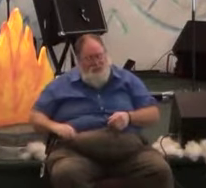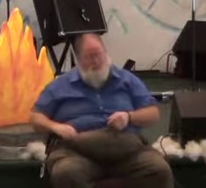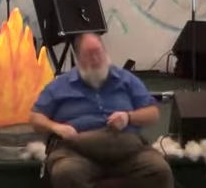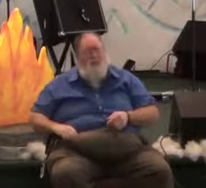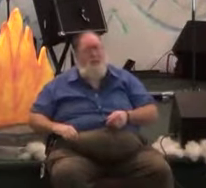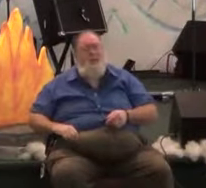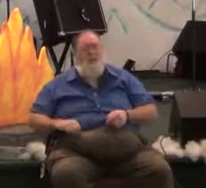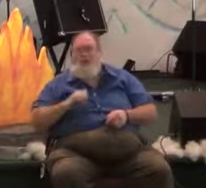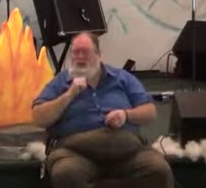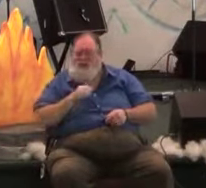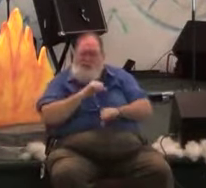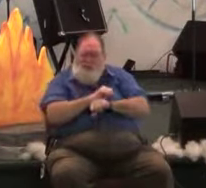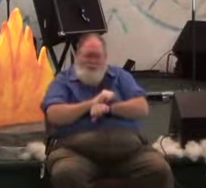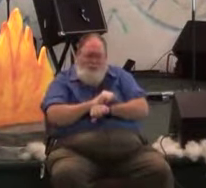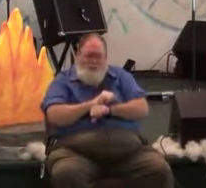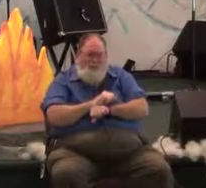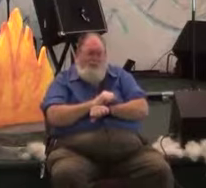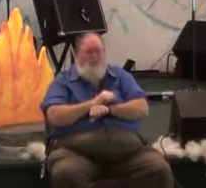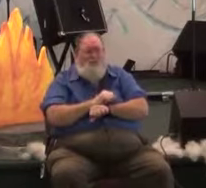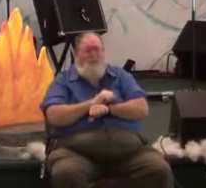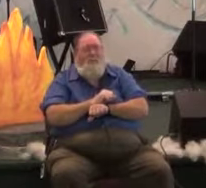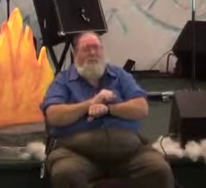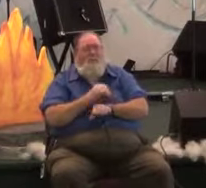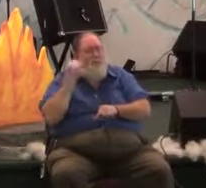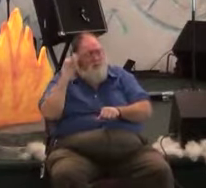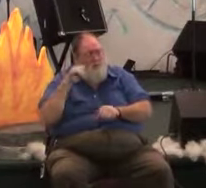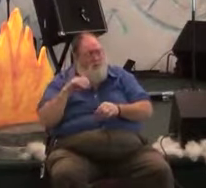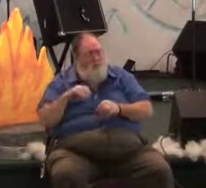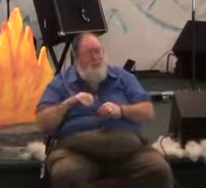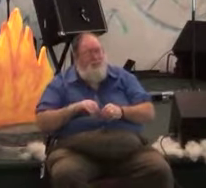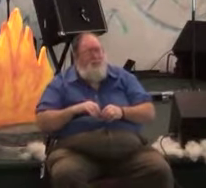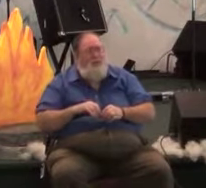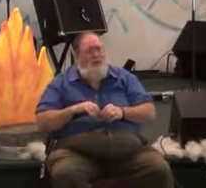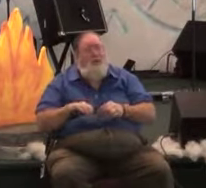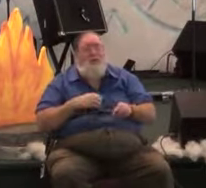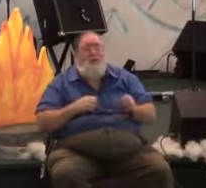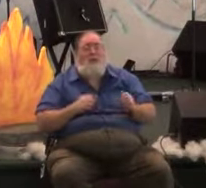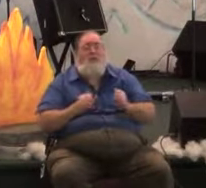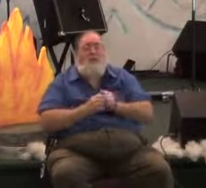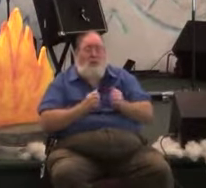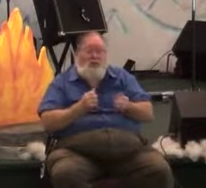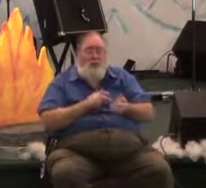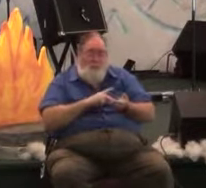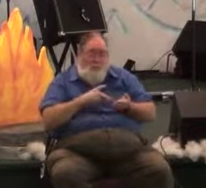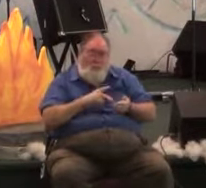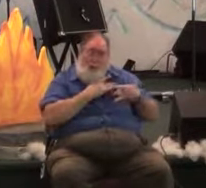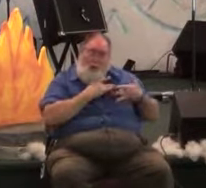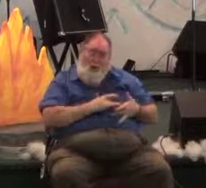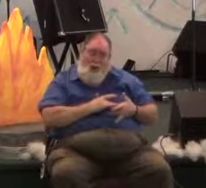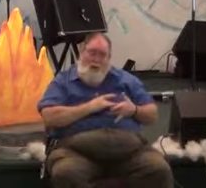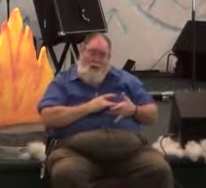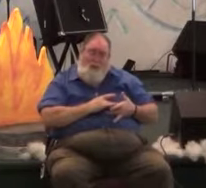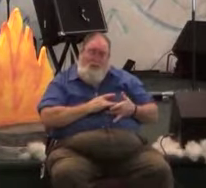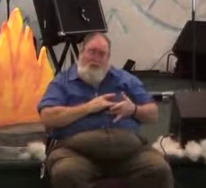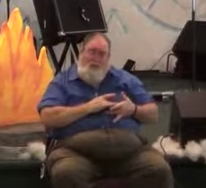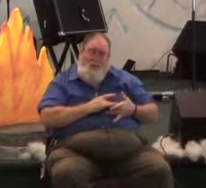with a pure heart, a pure motive, God is going to take that bad and turn it to good because you love him and you're called to his purpose. There will be